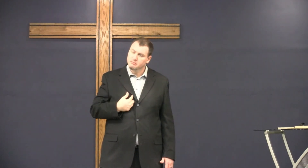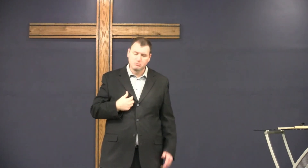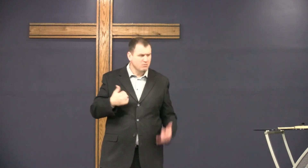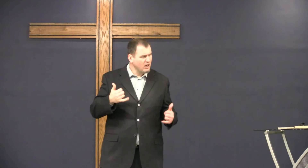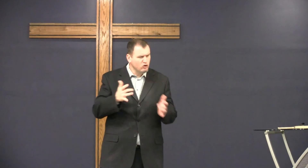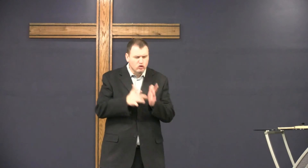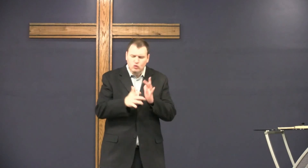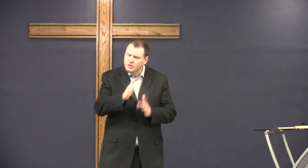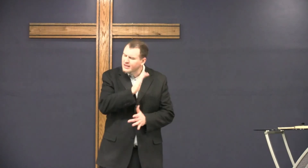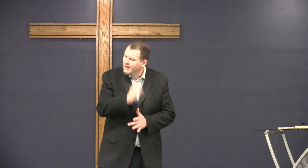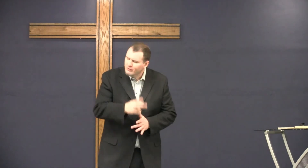Yeah, that's me.